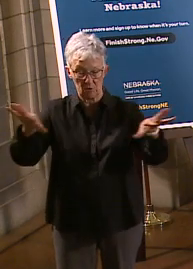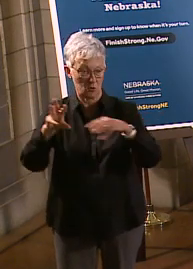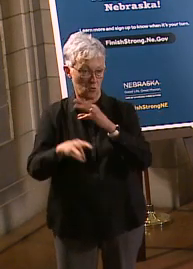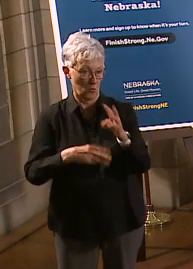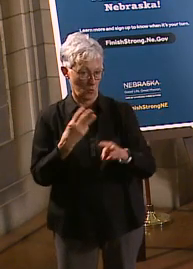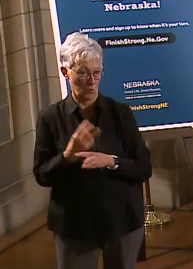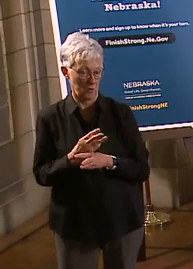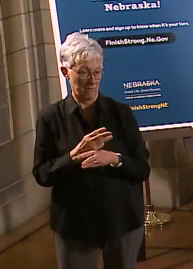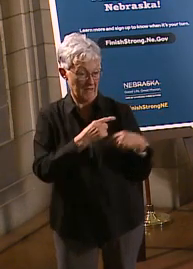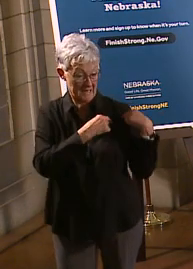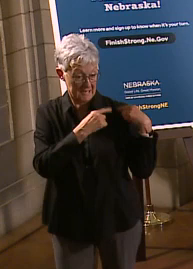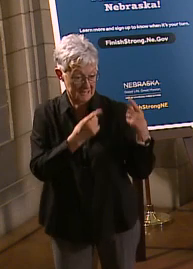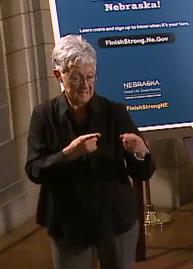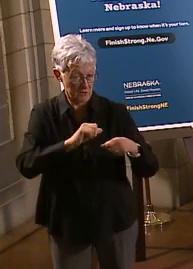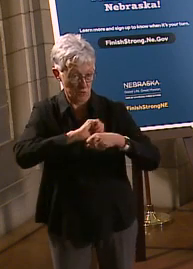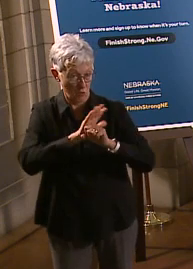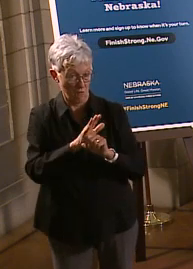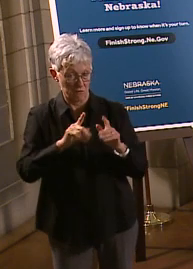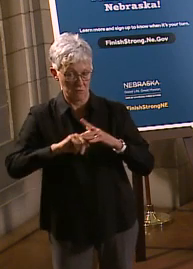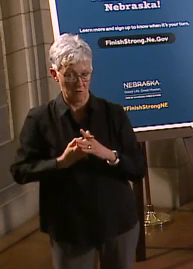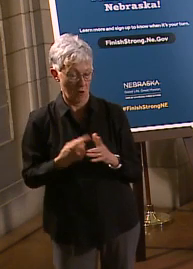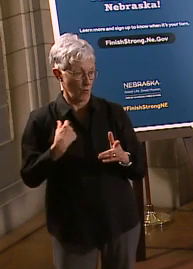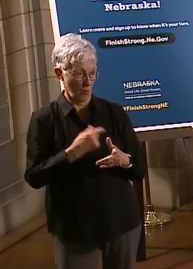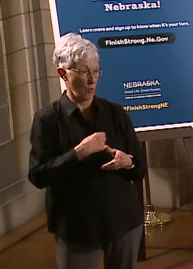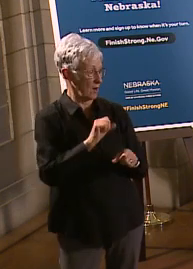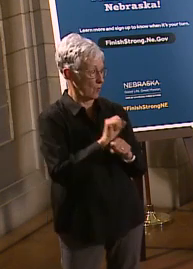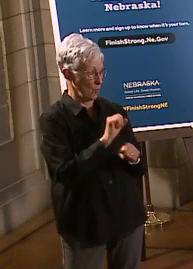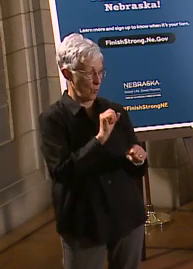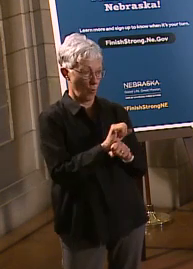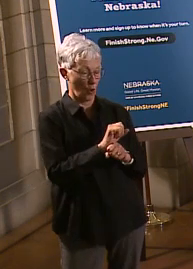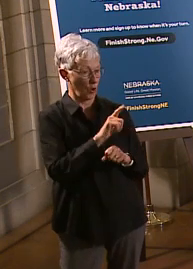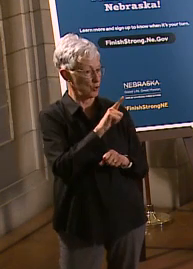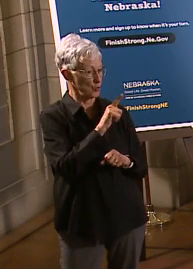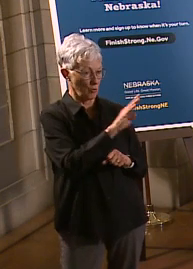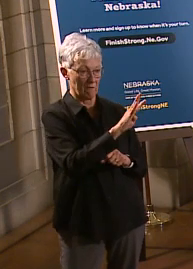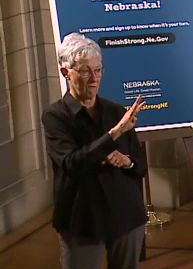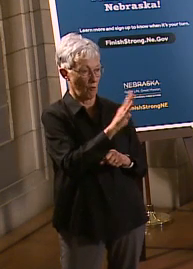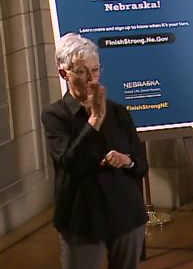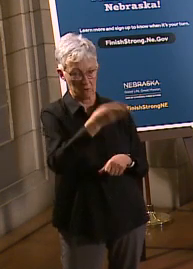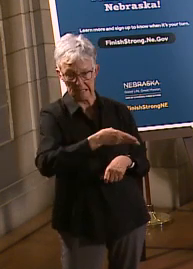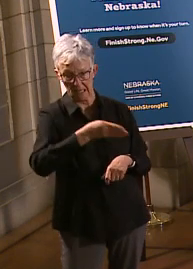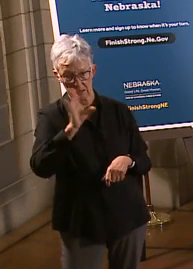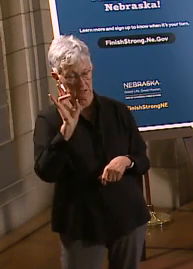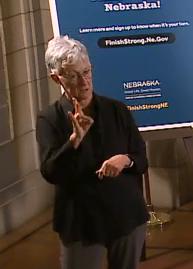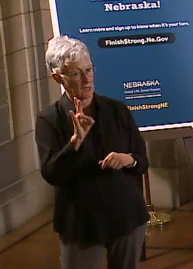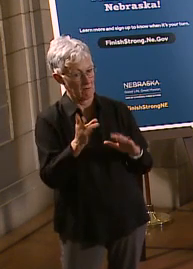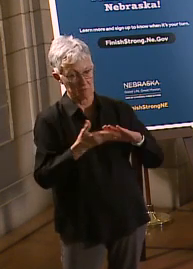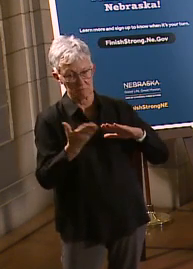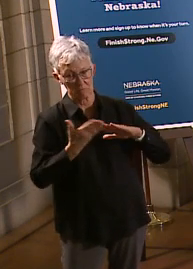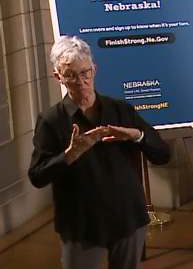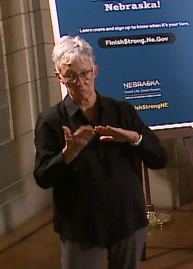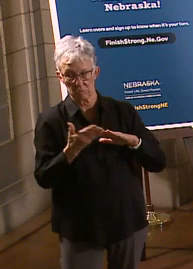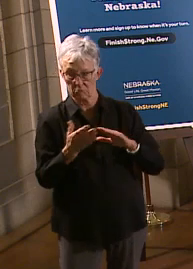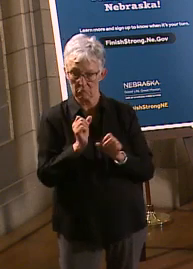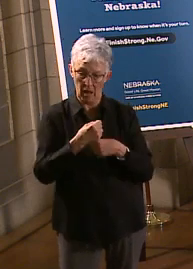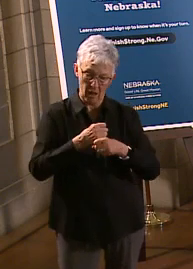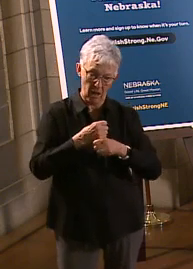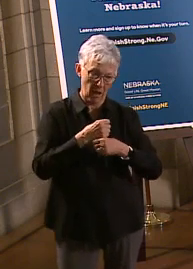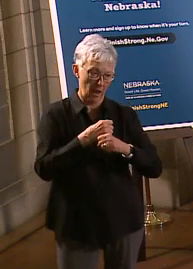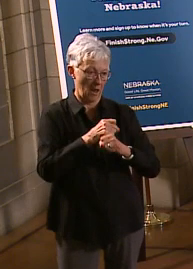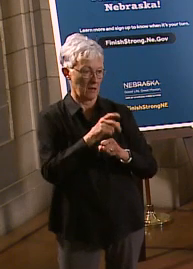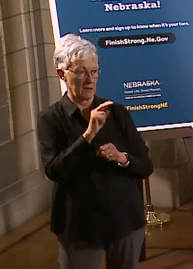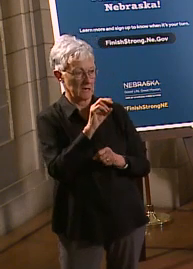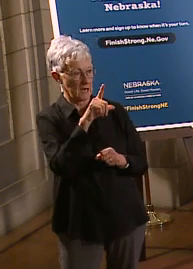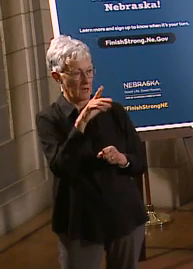around the clock, educating and discussing needs with governments around the world, running our manufacturing operations there